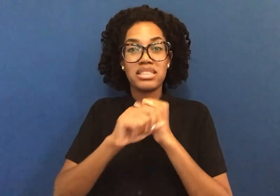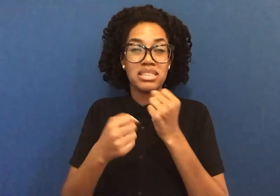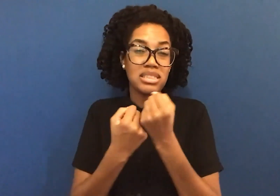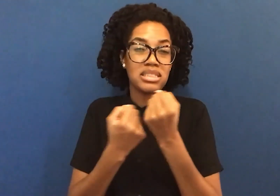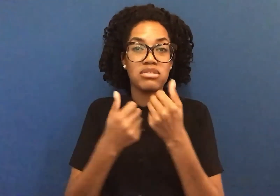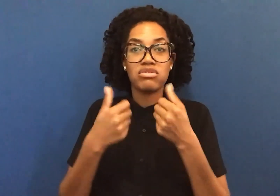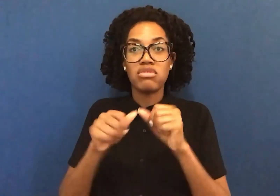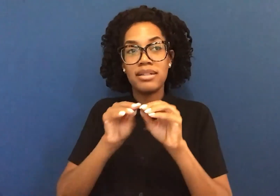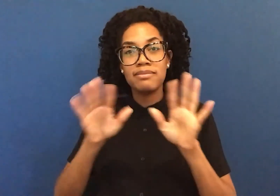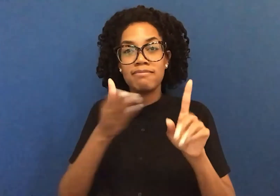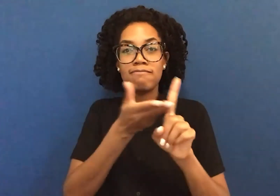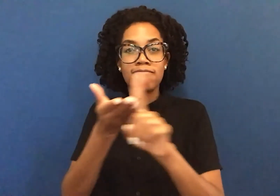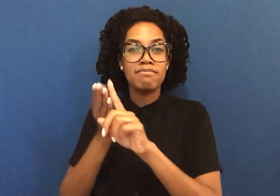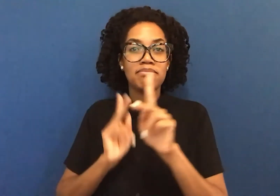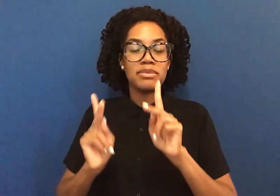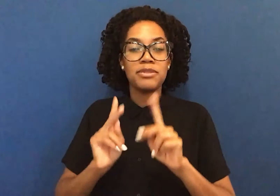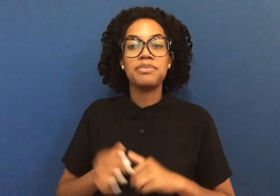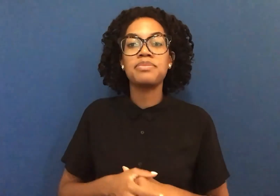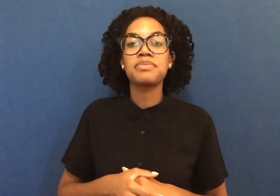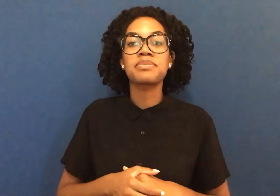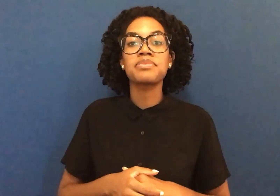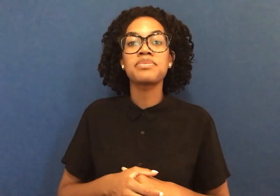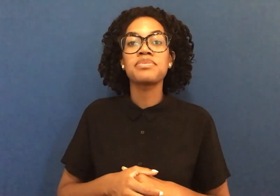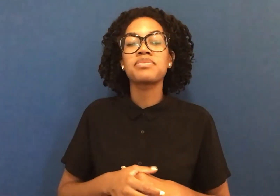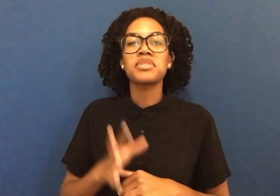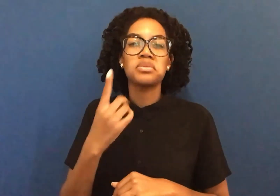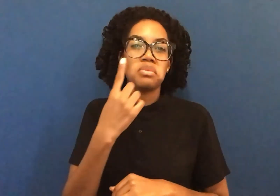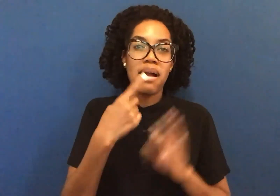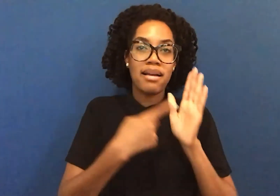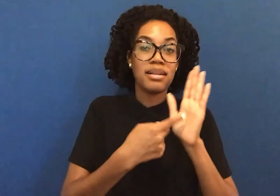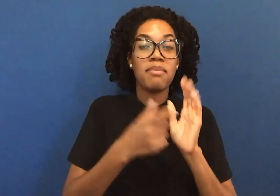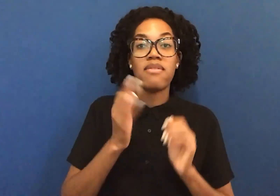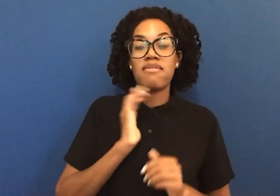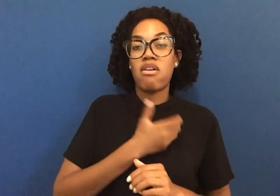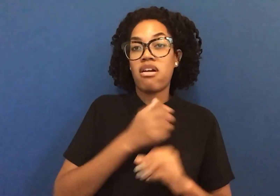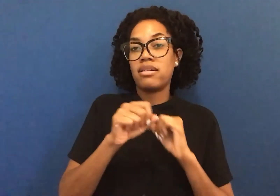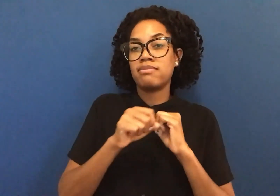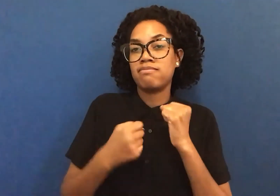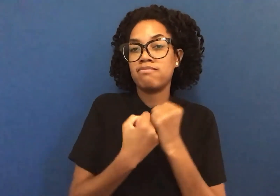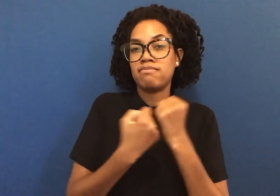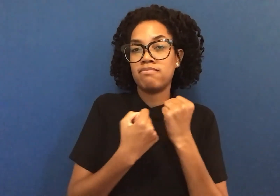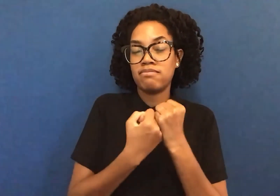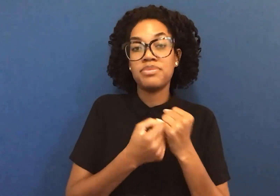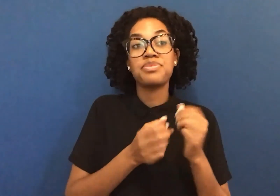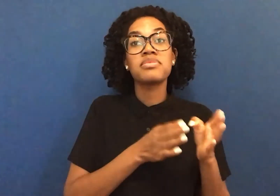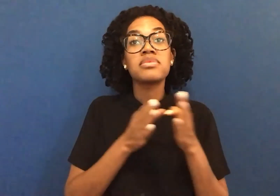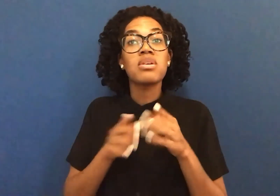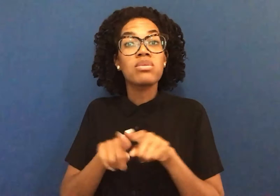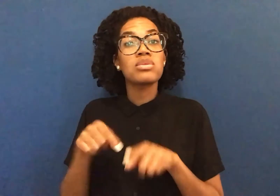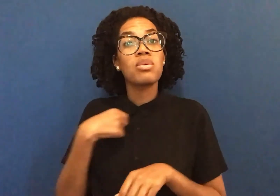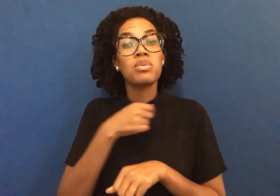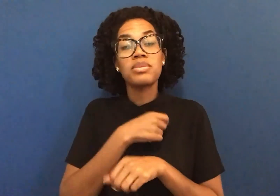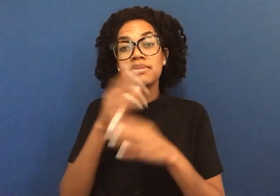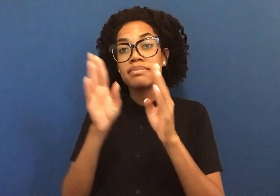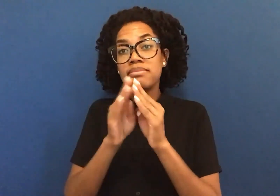ground. And it's just one example of the advocacy we engage in. We're meeting every other week to talk about how we can move the needle and